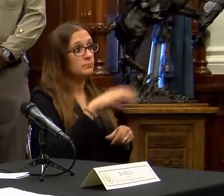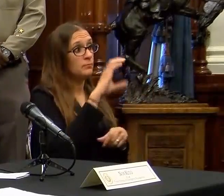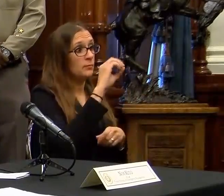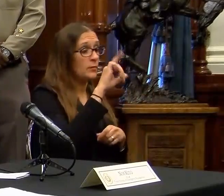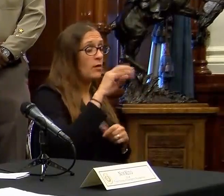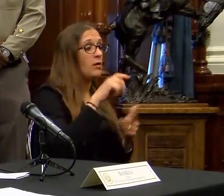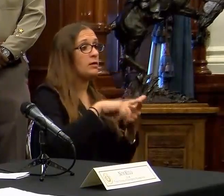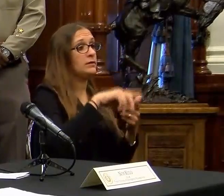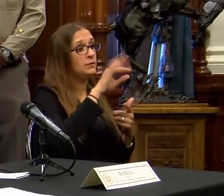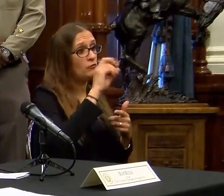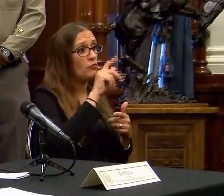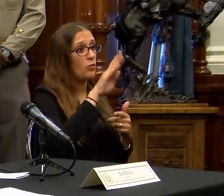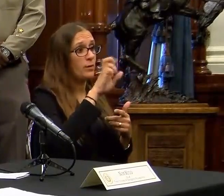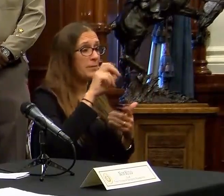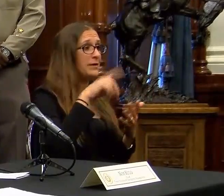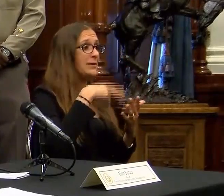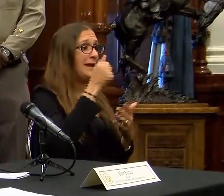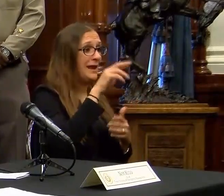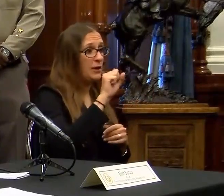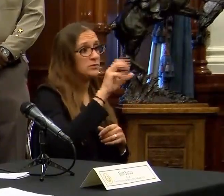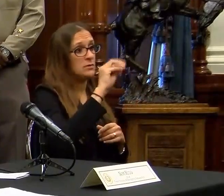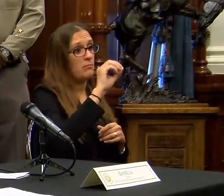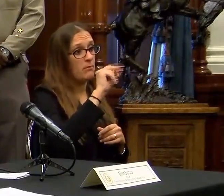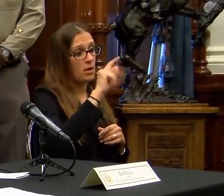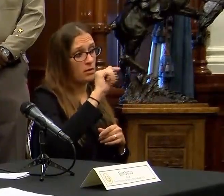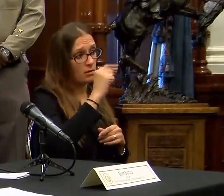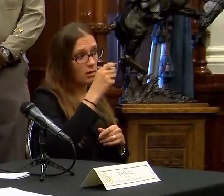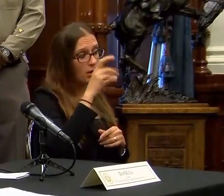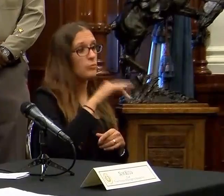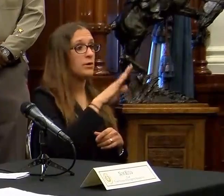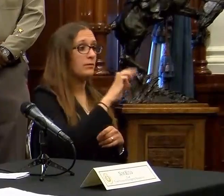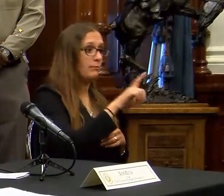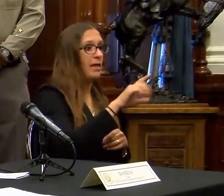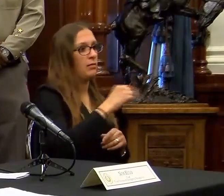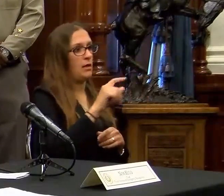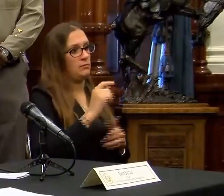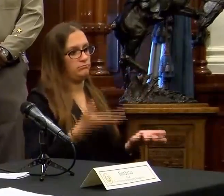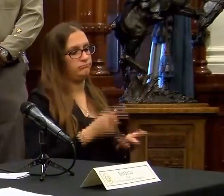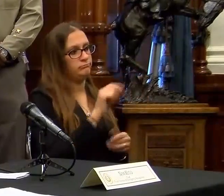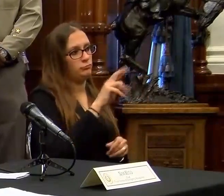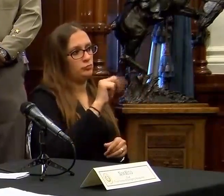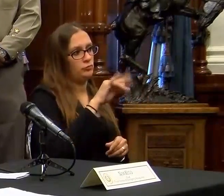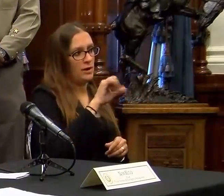Tarrant, Fort Bend, Gregg, Harris, Montgomery, Smith, Bell, and Travis counties.